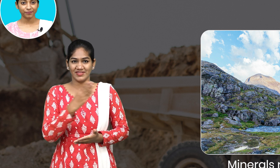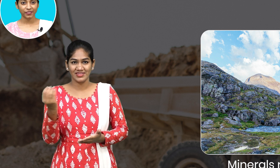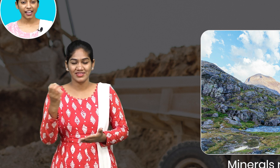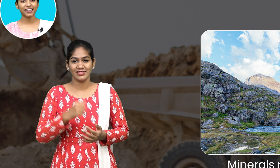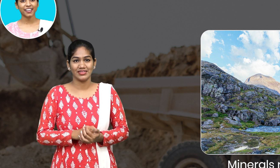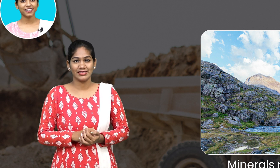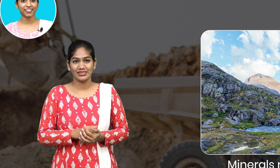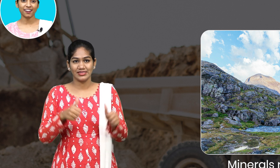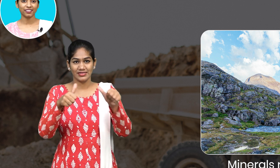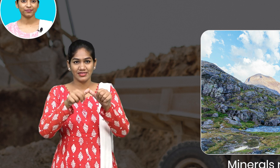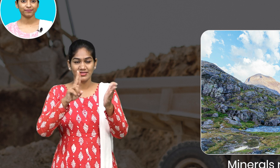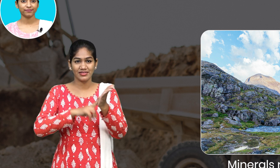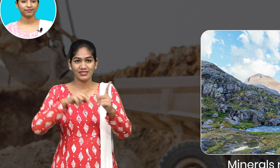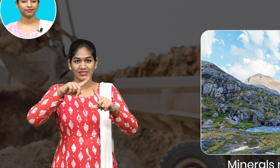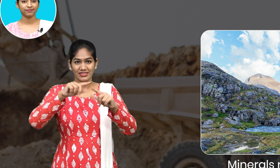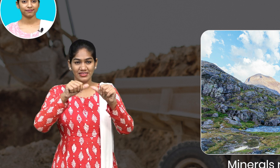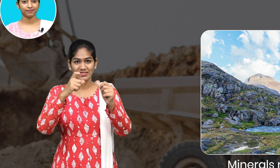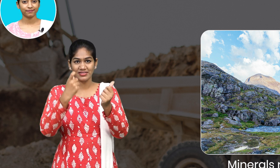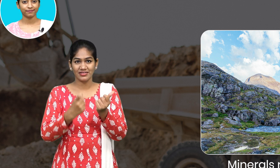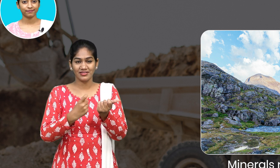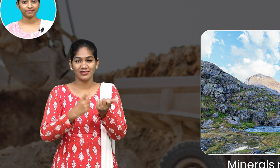and Antarctica.